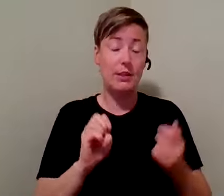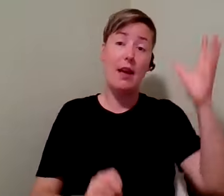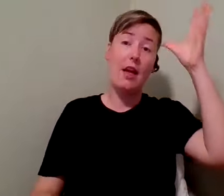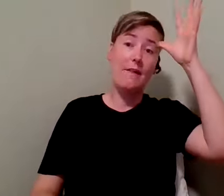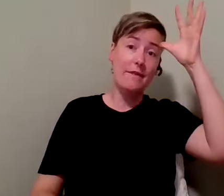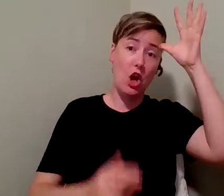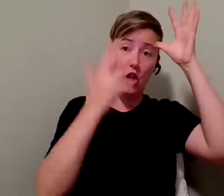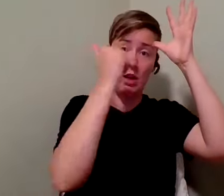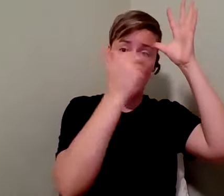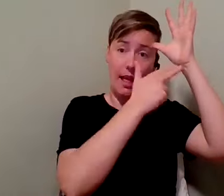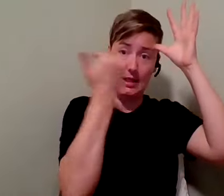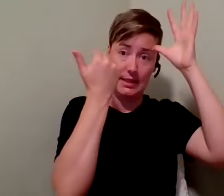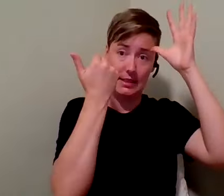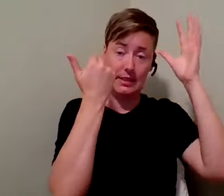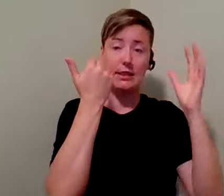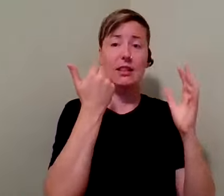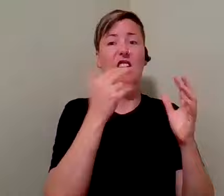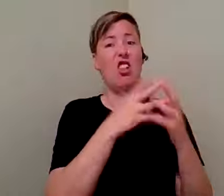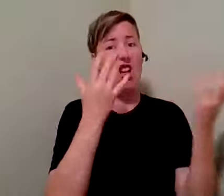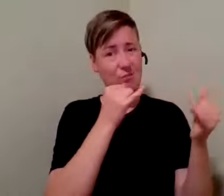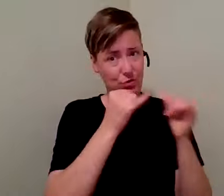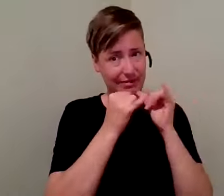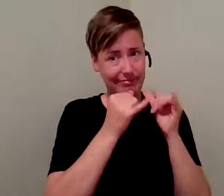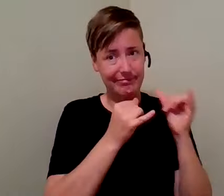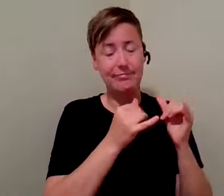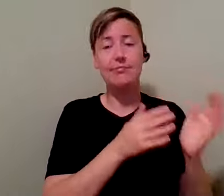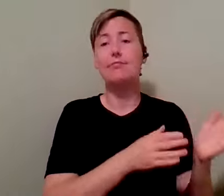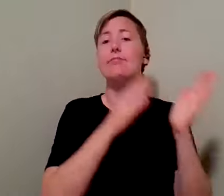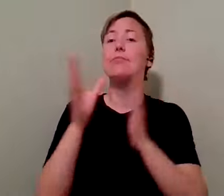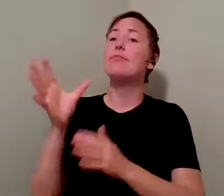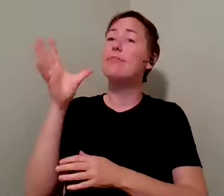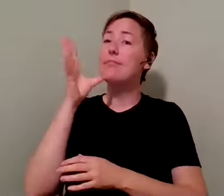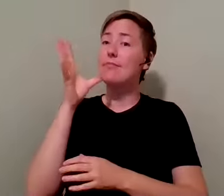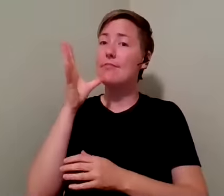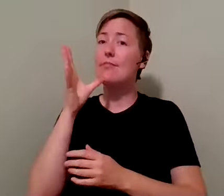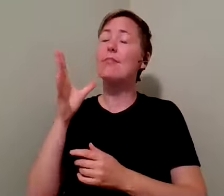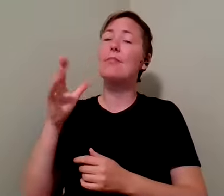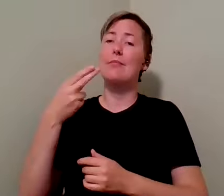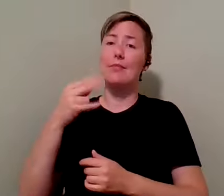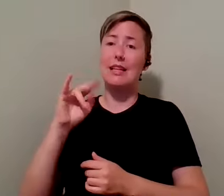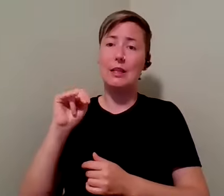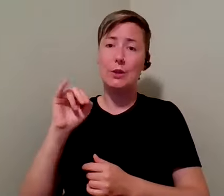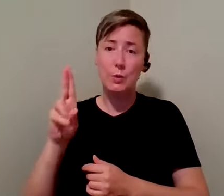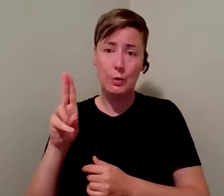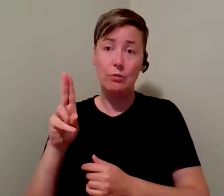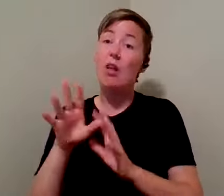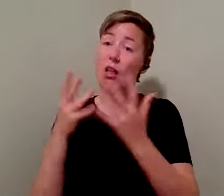Catholic, a lot of drinking there. My mom's side of the family is Hindu, a lot of drinking there too. Both of them are